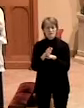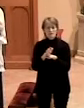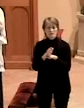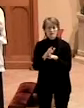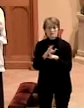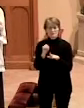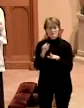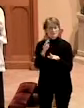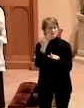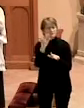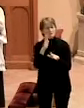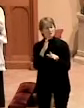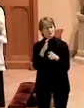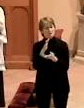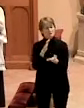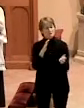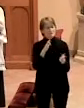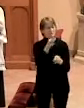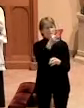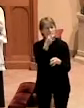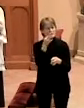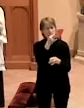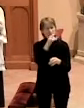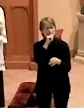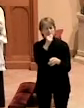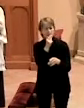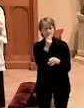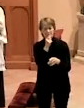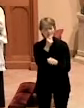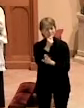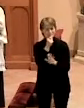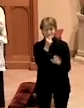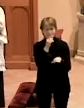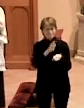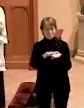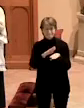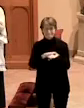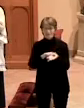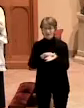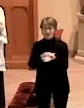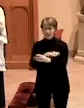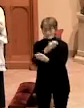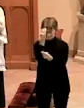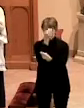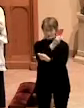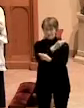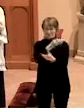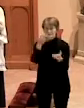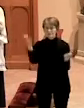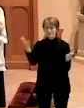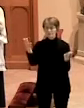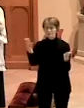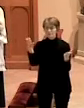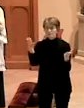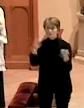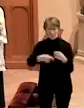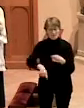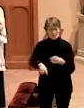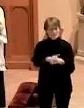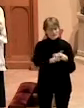they may appear to others to be fasting. Amen, I say to you,